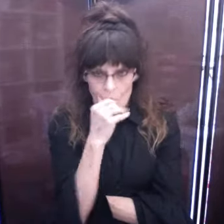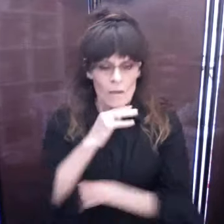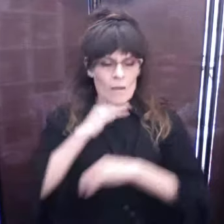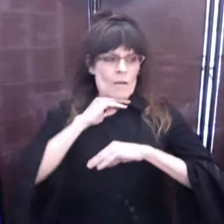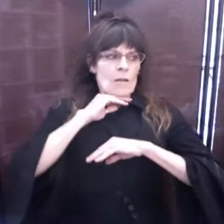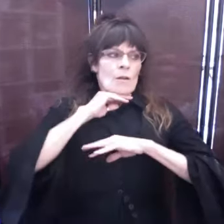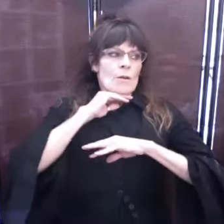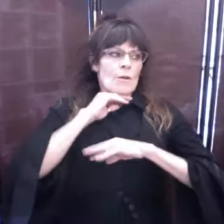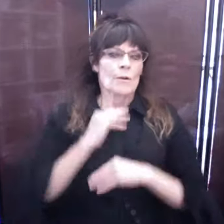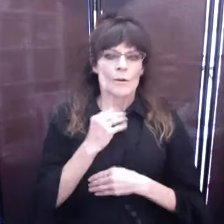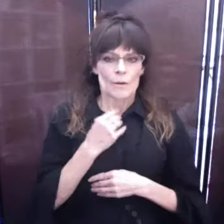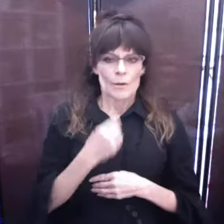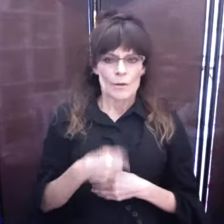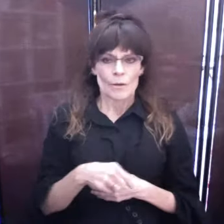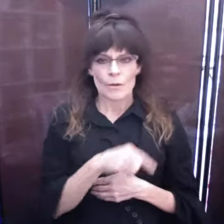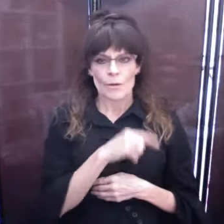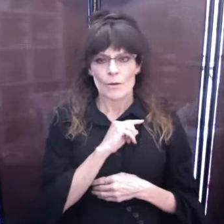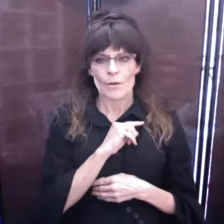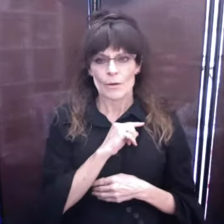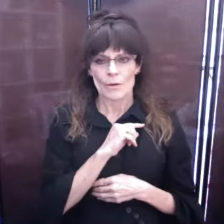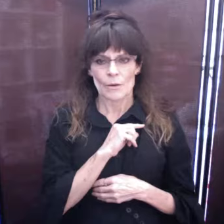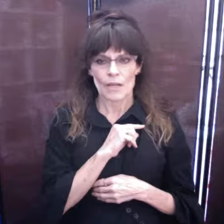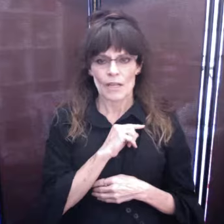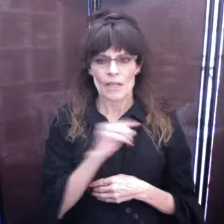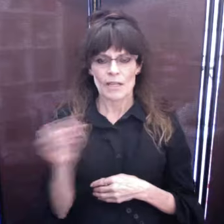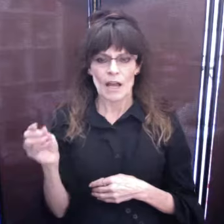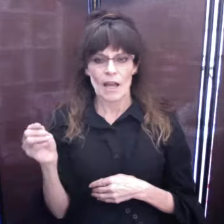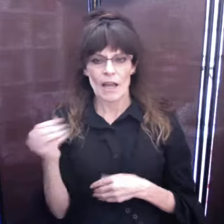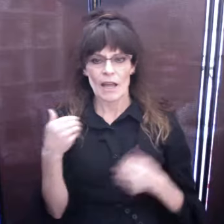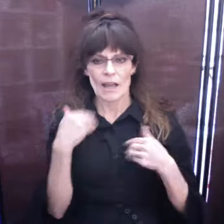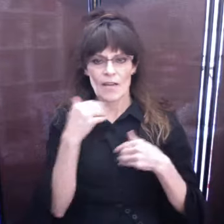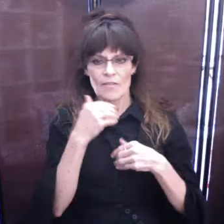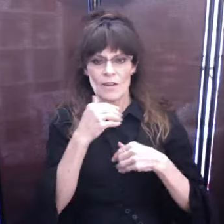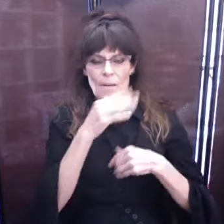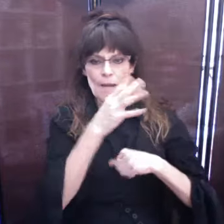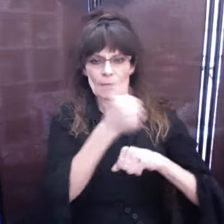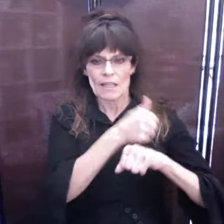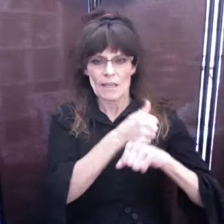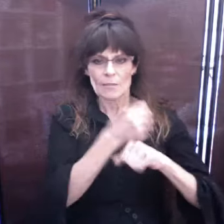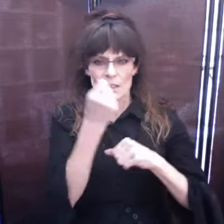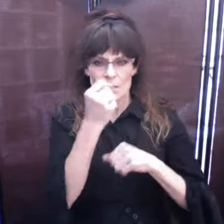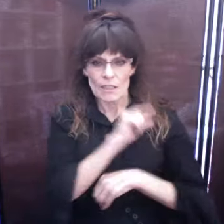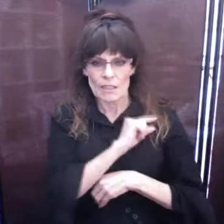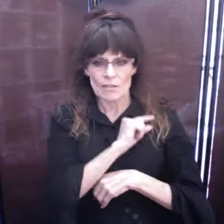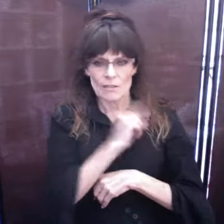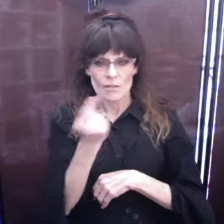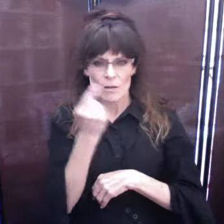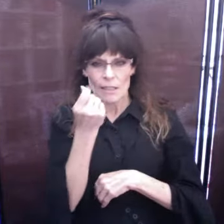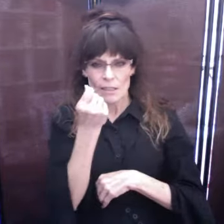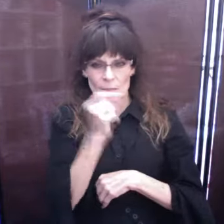and we just released each other. And I got mom where she needed to be. And that last little bit of guilt, because there was always that last little bit of guilt, it